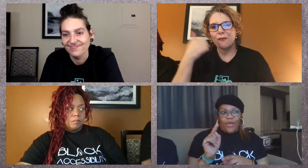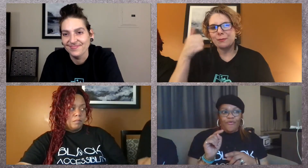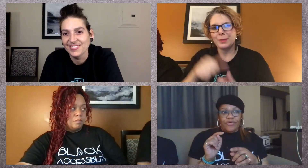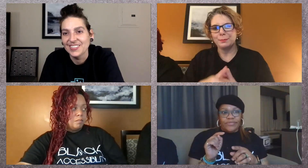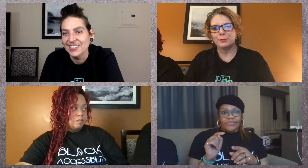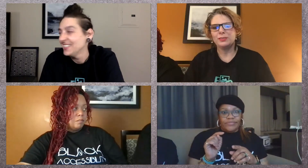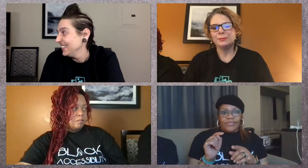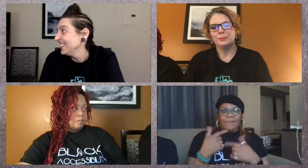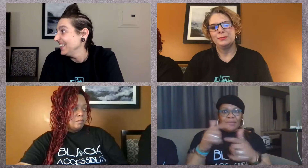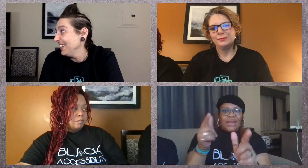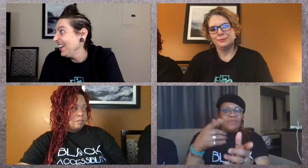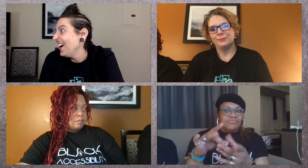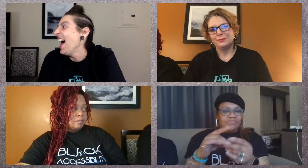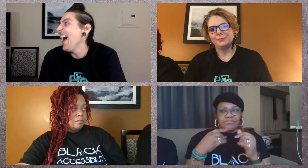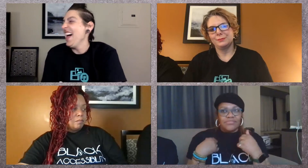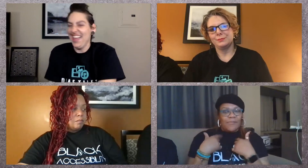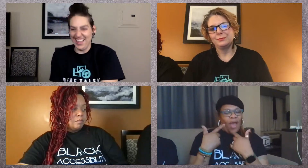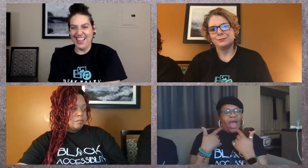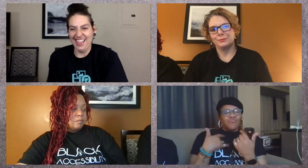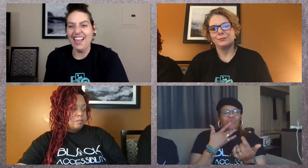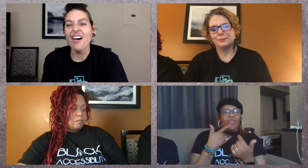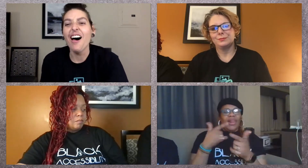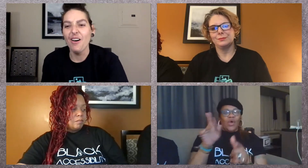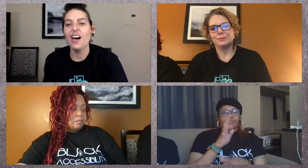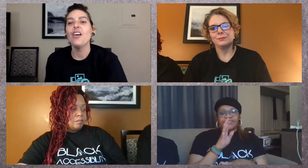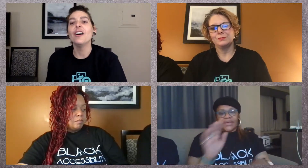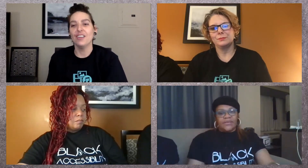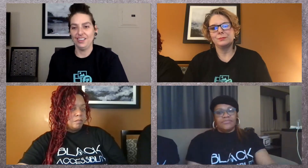the ideology.